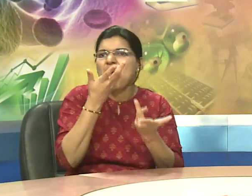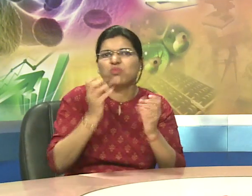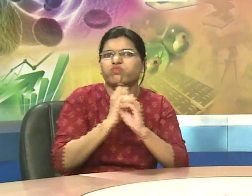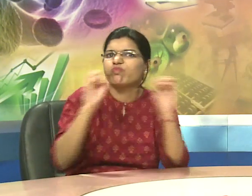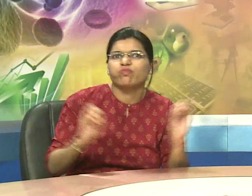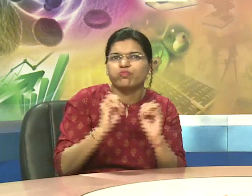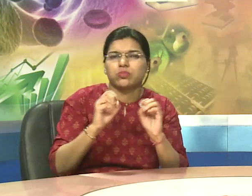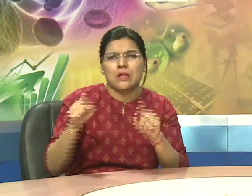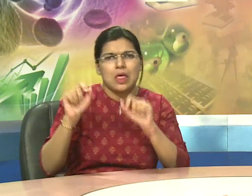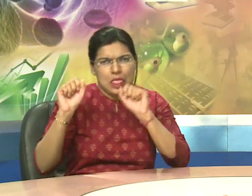Similarly, as in water,